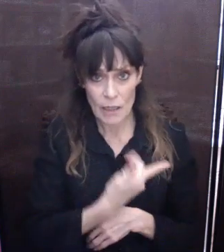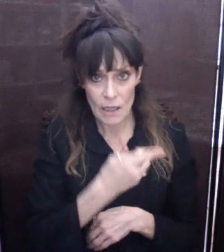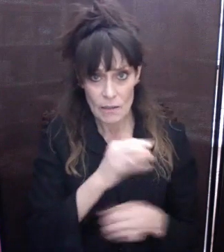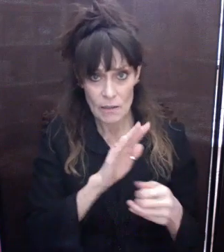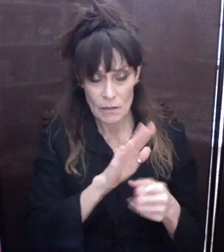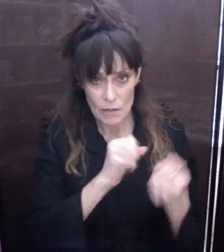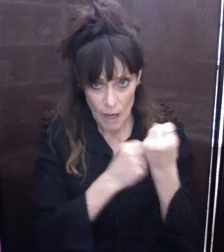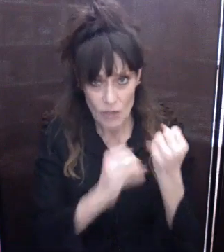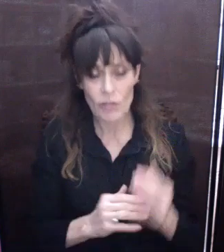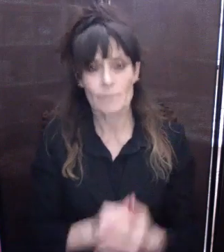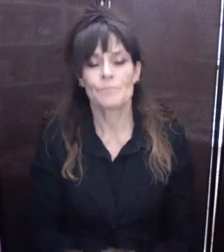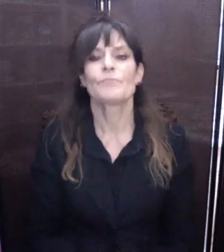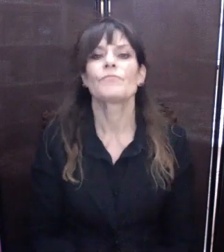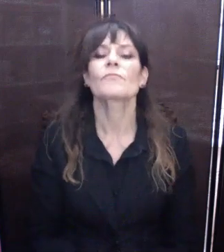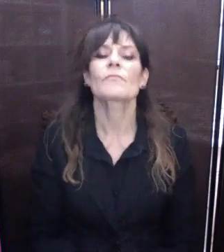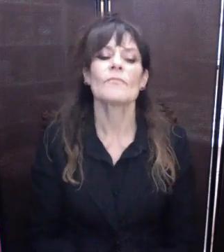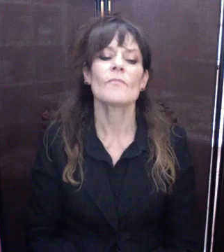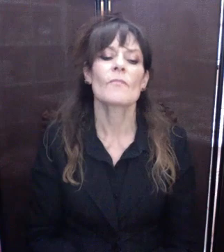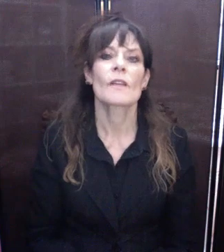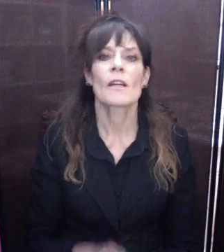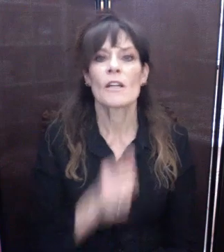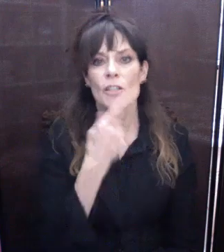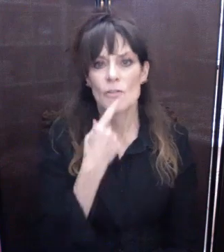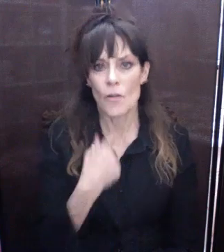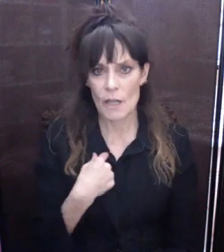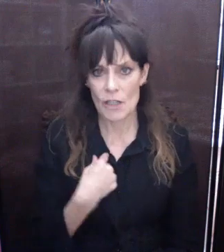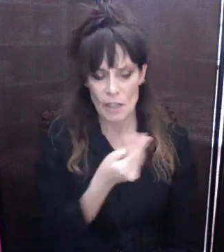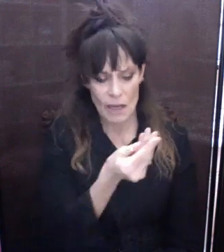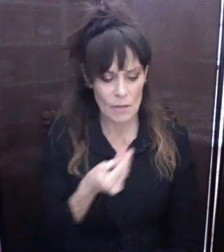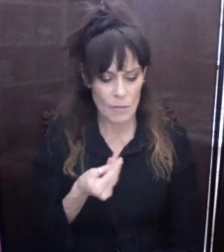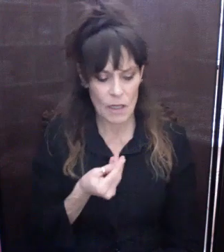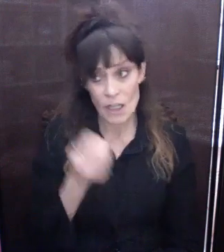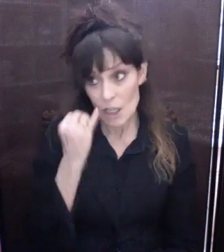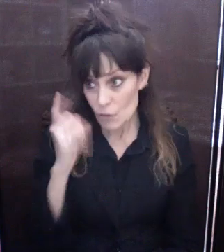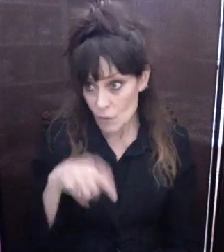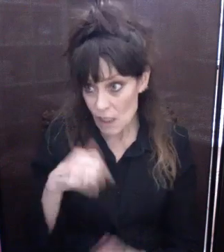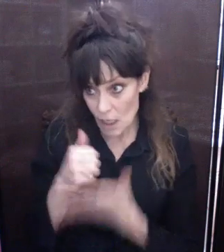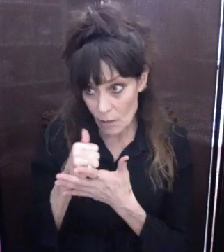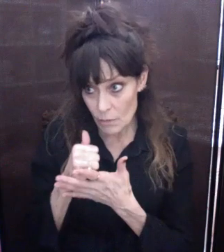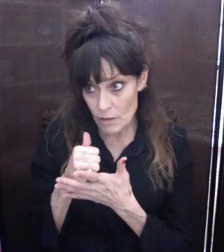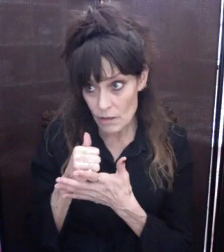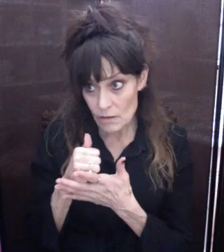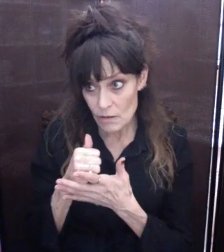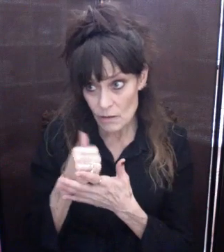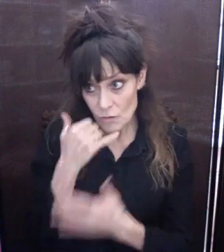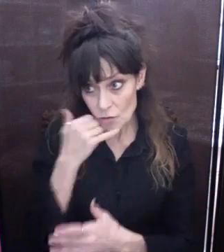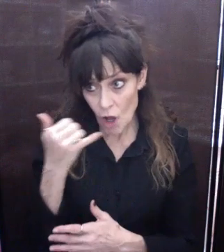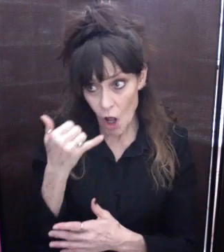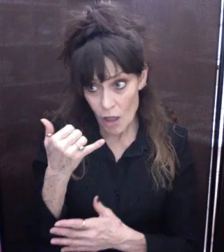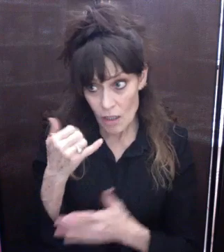And she gave me the number and told me if I needed help, I could call this guy at any time. And, you